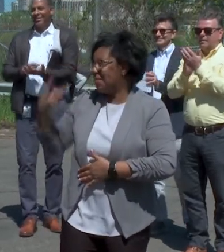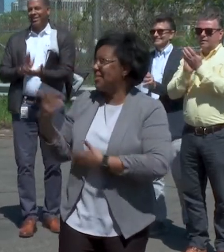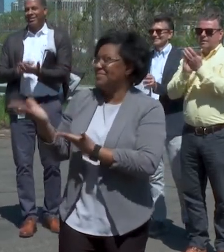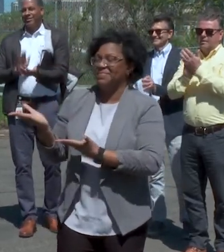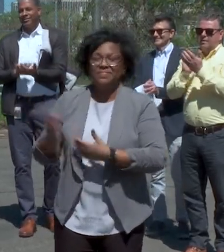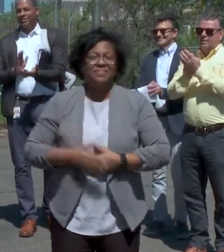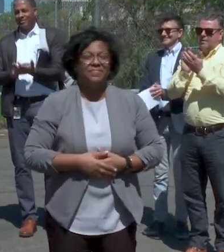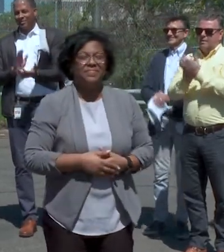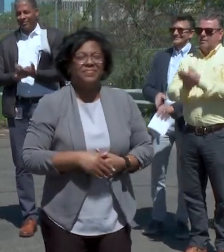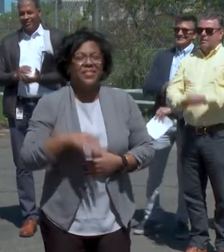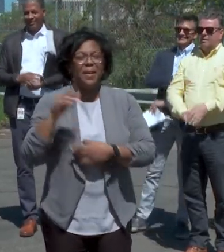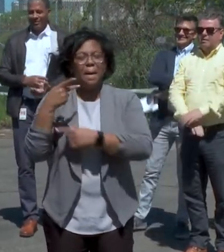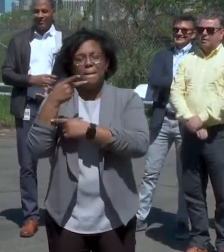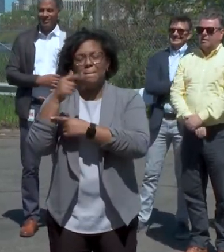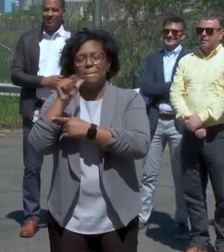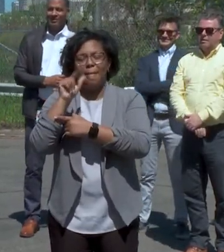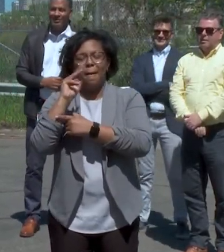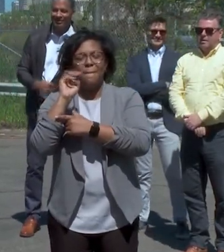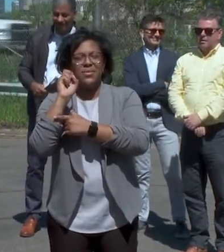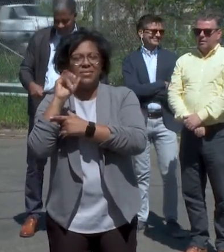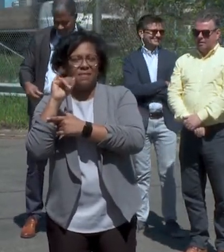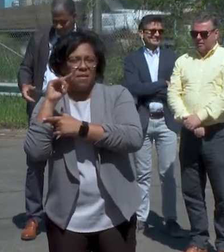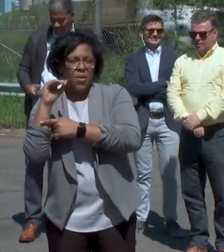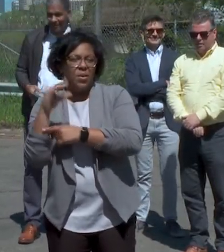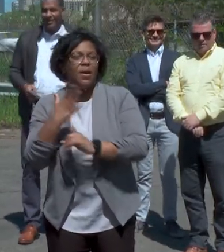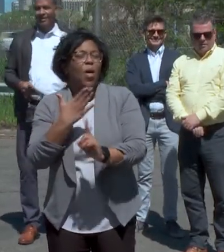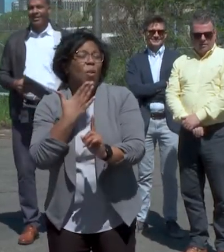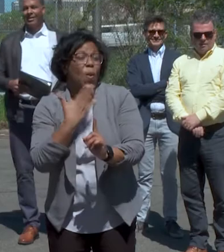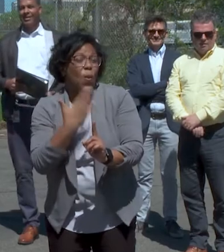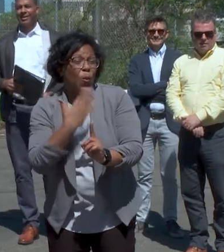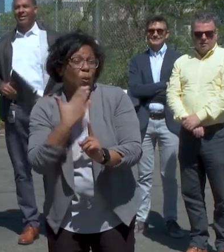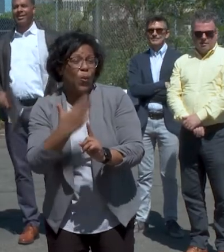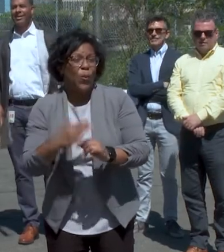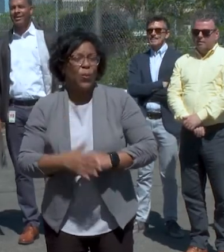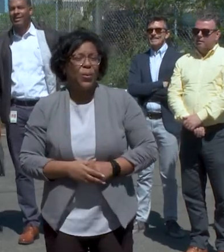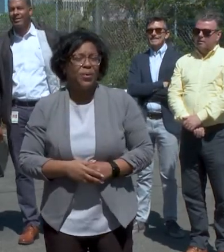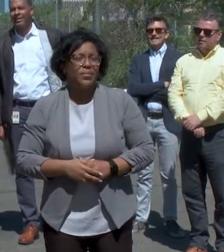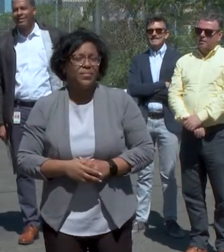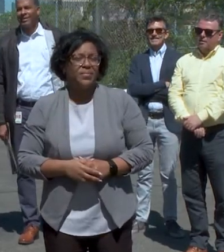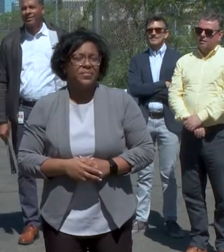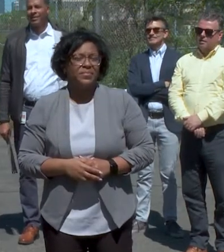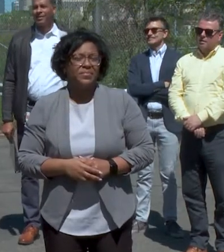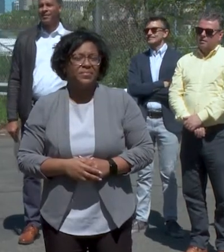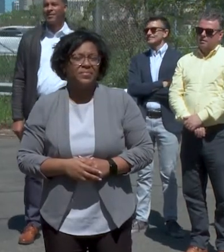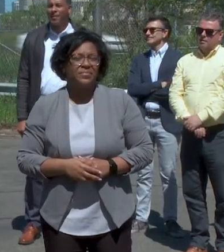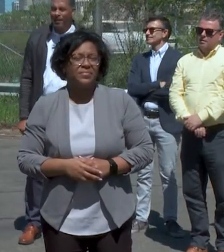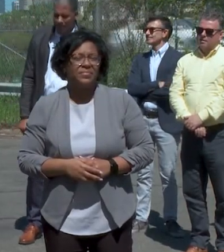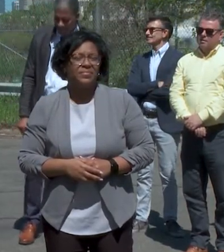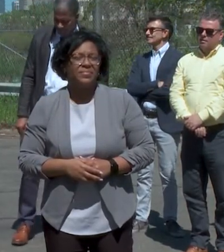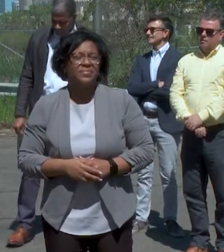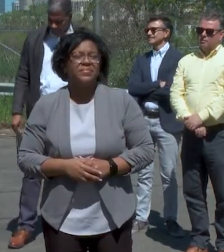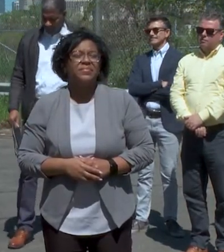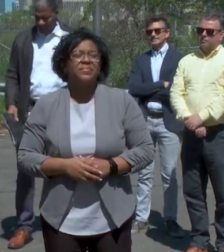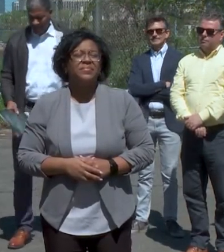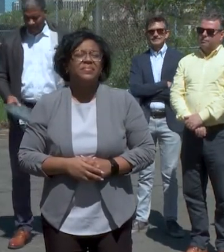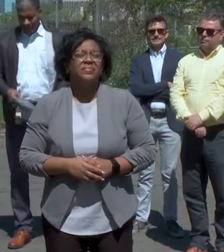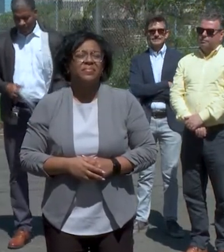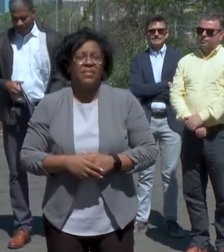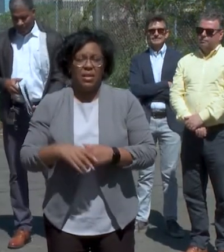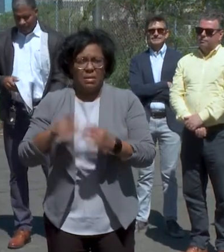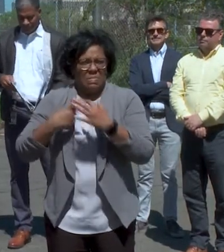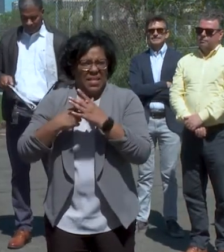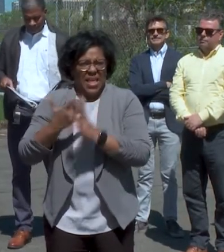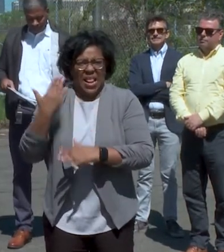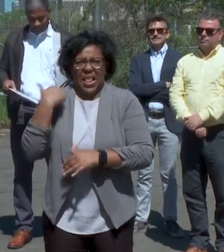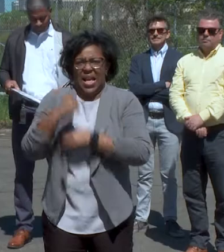Thank you, Mayor Frey. You know, at the beginning of last year, the city stepped in to be involved in an aspirational and worthy